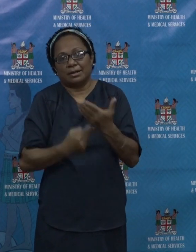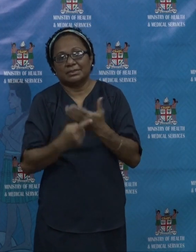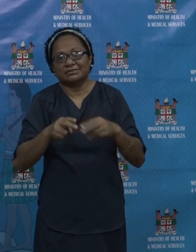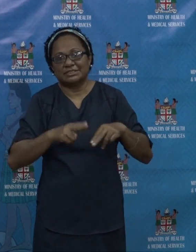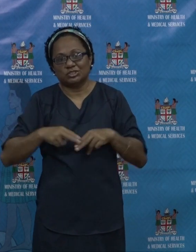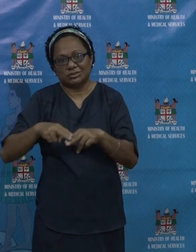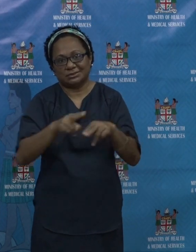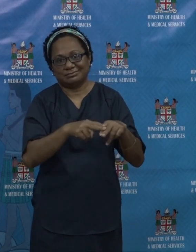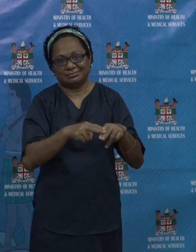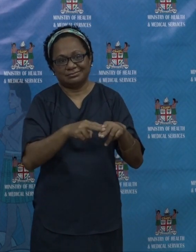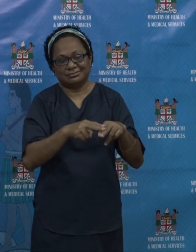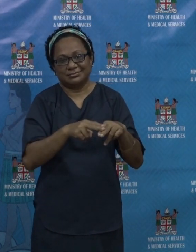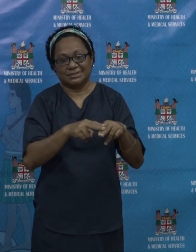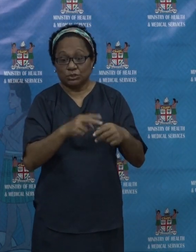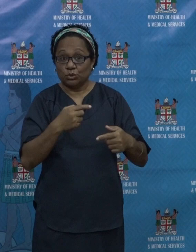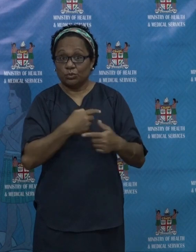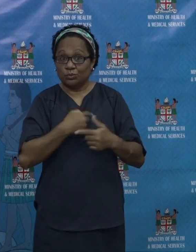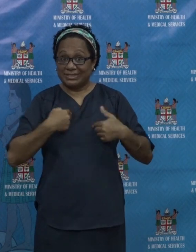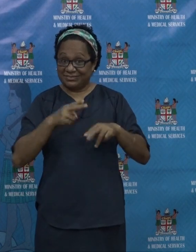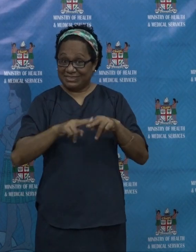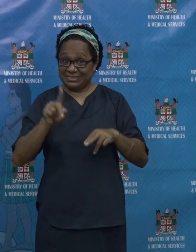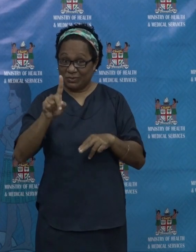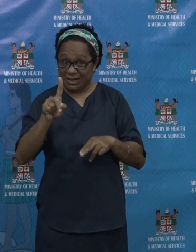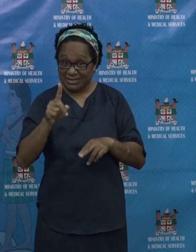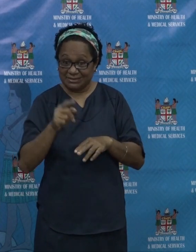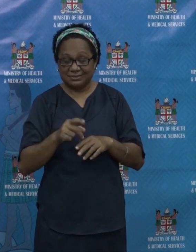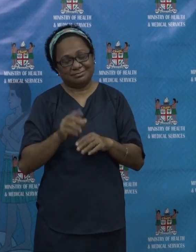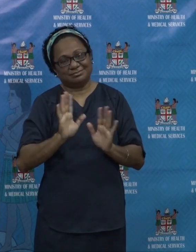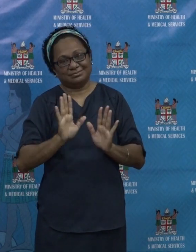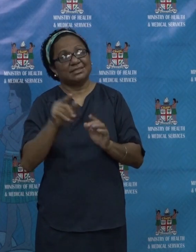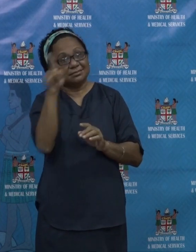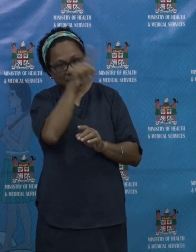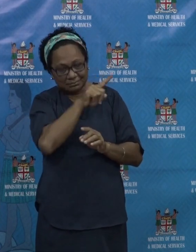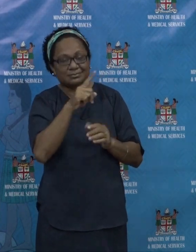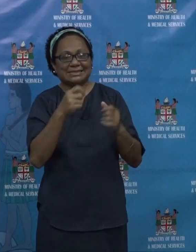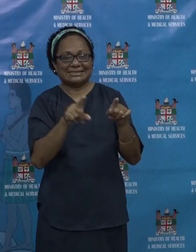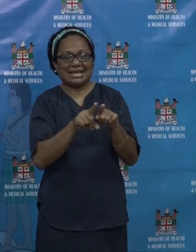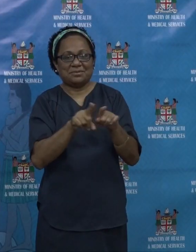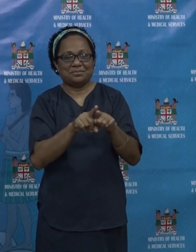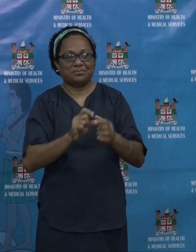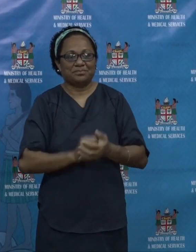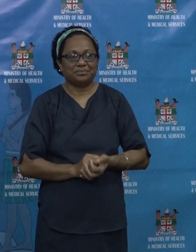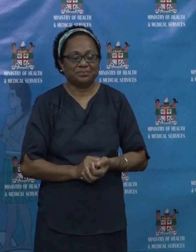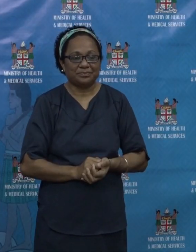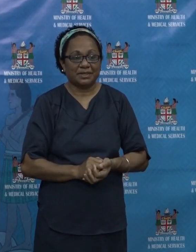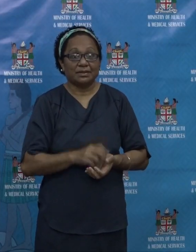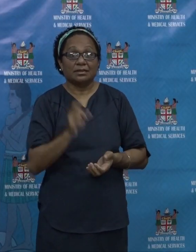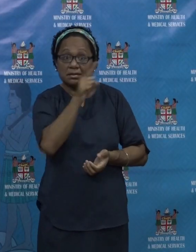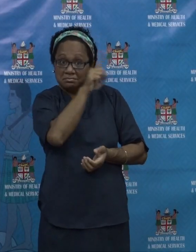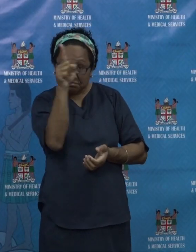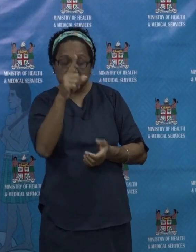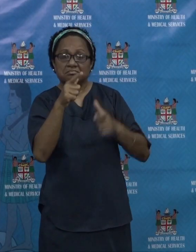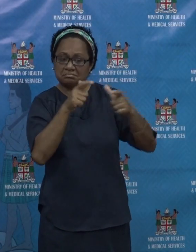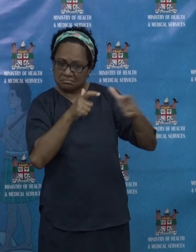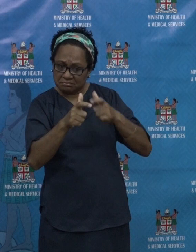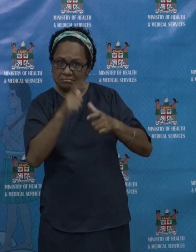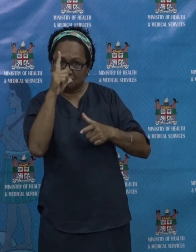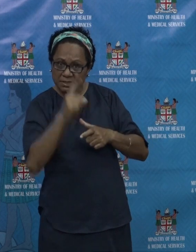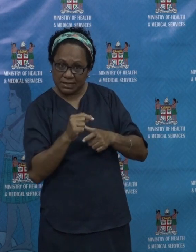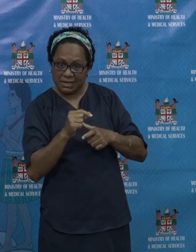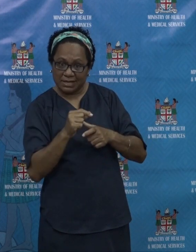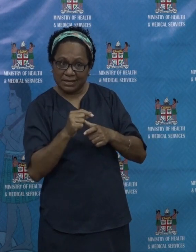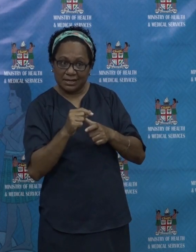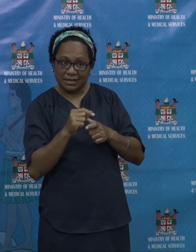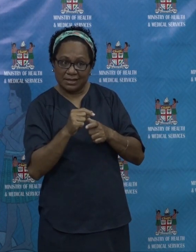We are not alone. Countries that had similar success to Fiji in the past when it came to containing and keeping out the